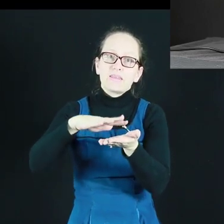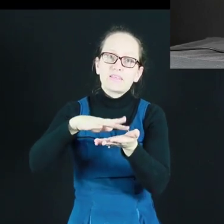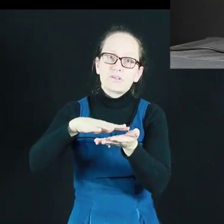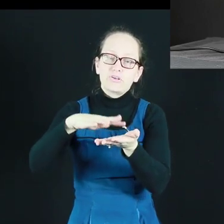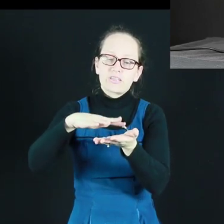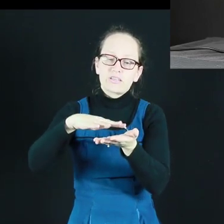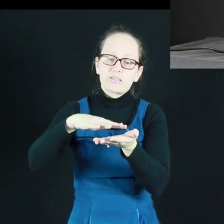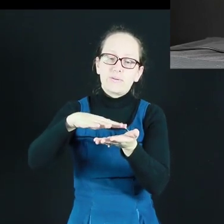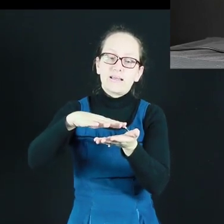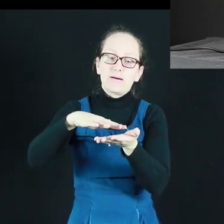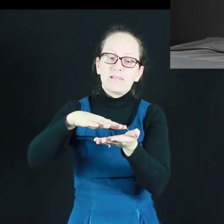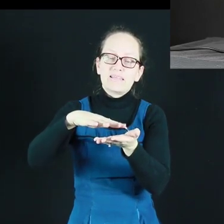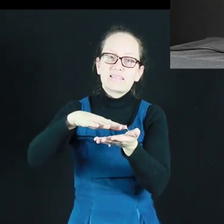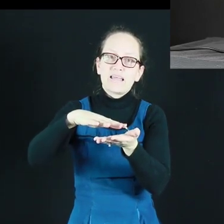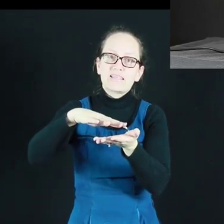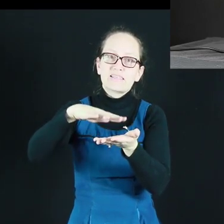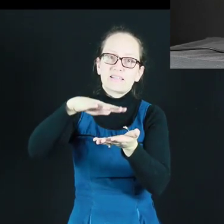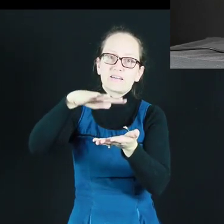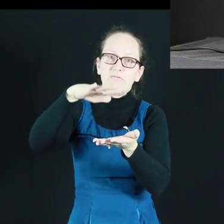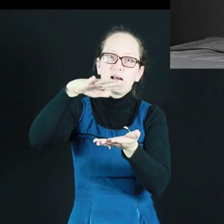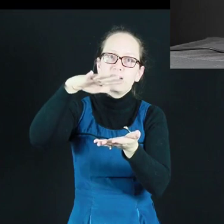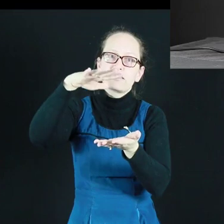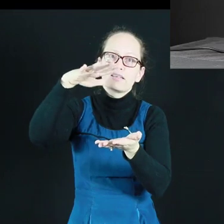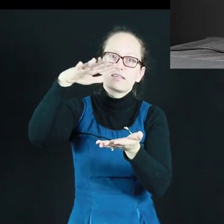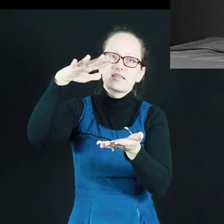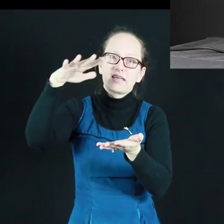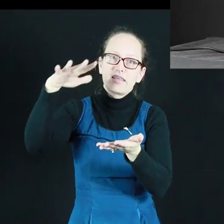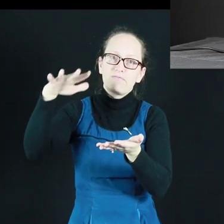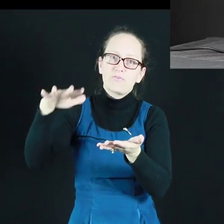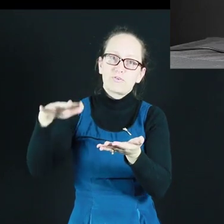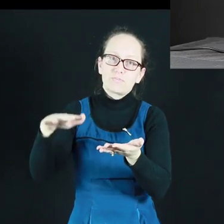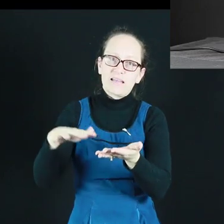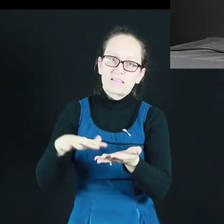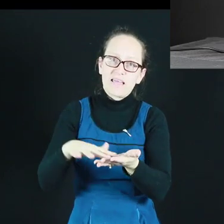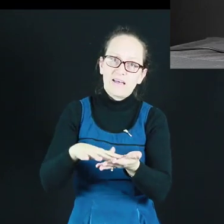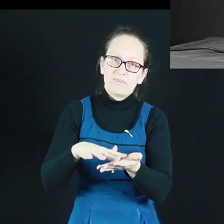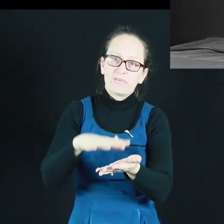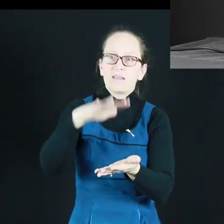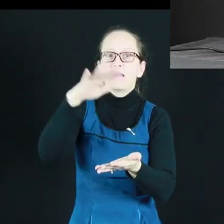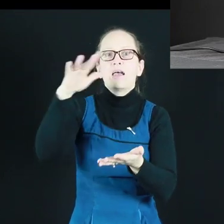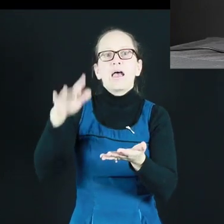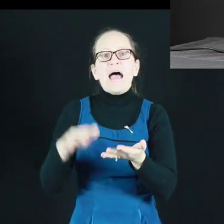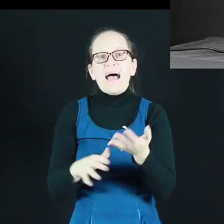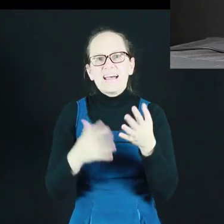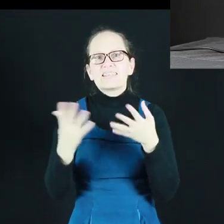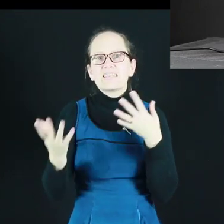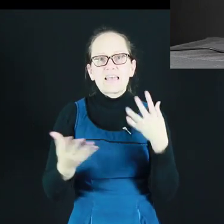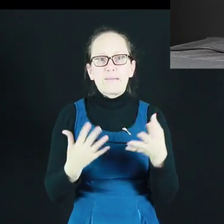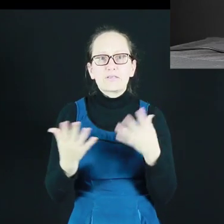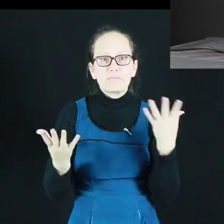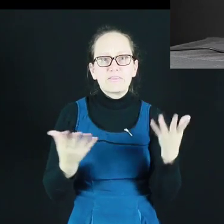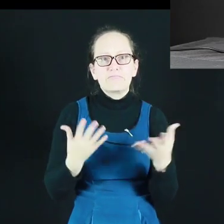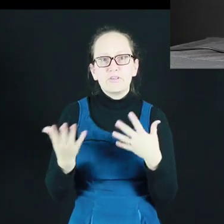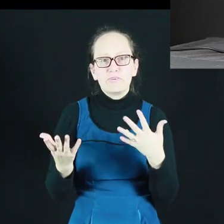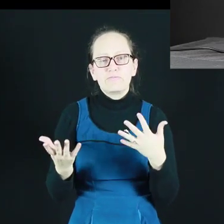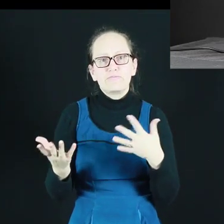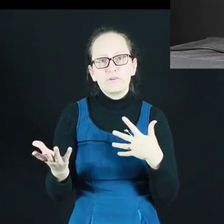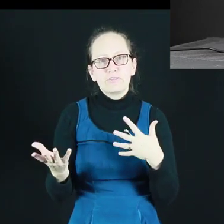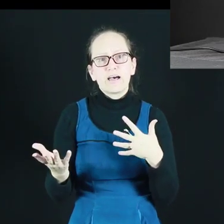This causes it to become less dense, and it rises and then falls back down. As this happens with the food dye,